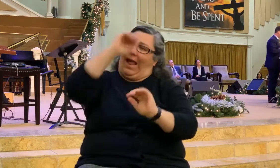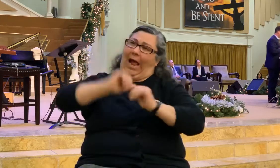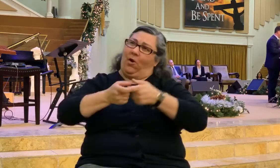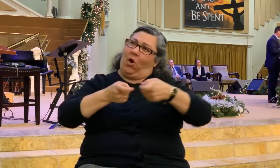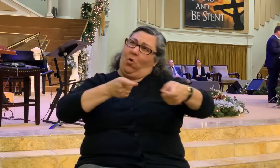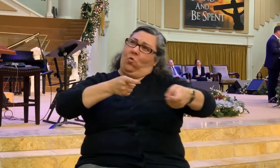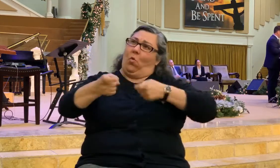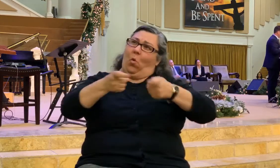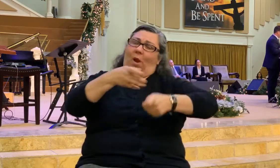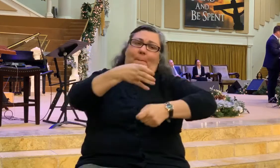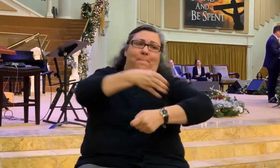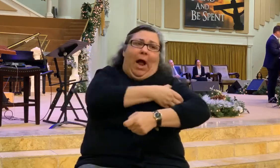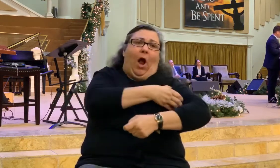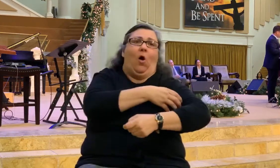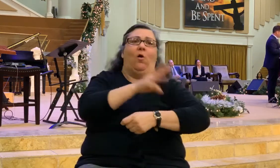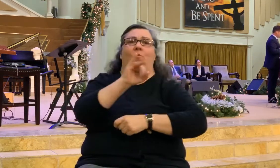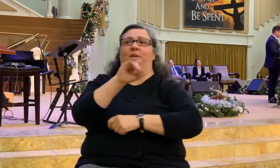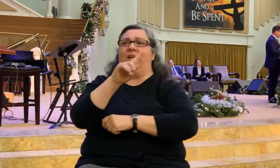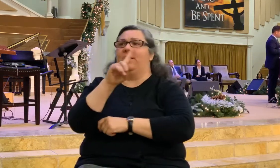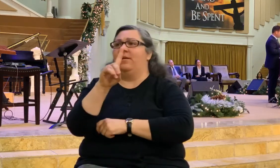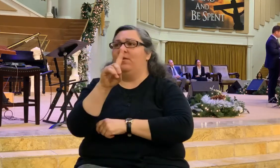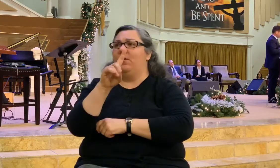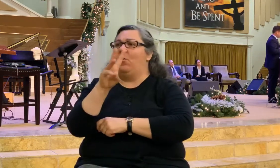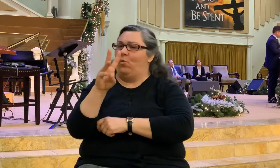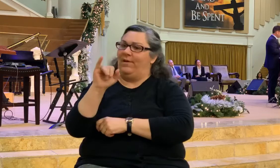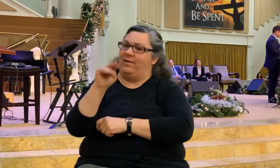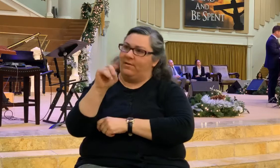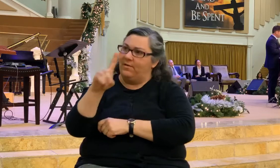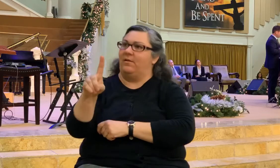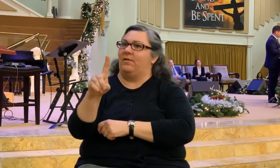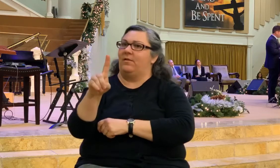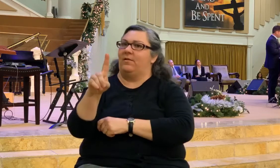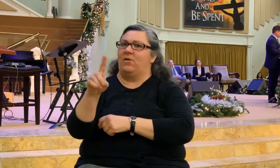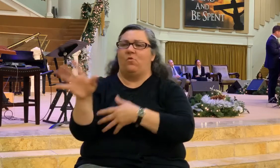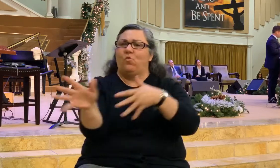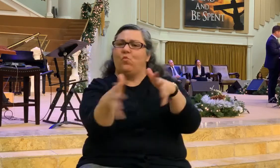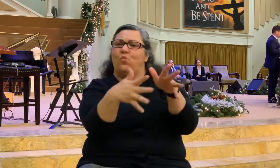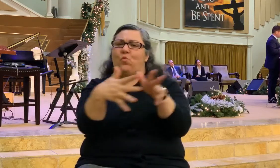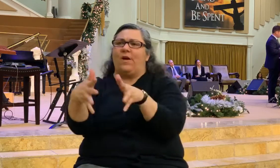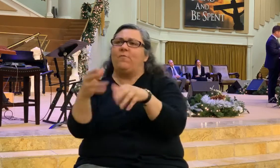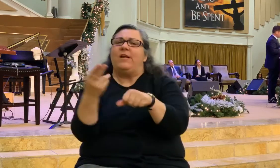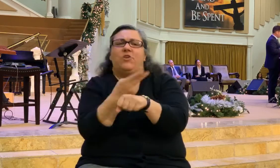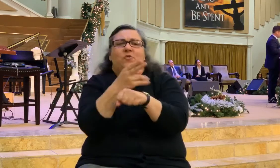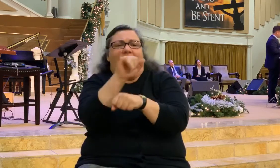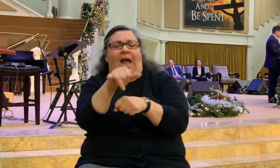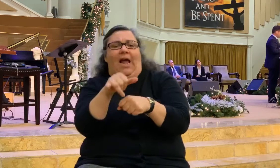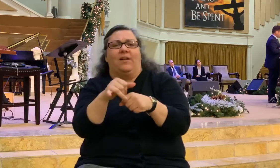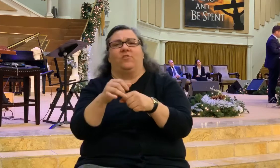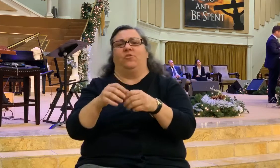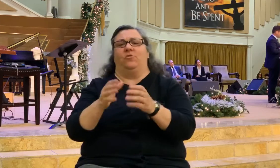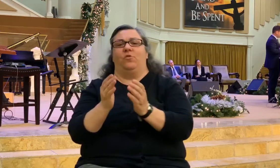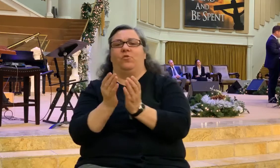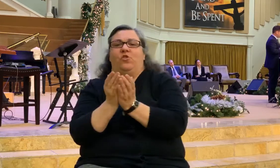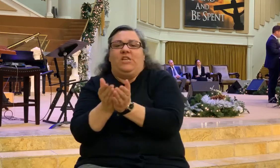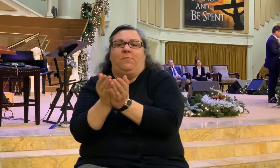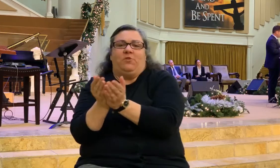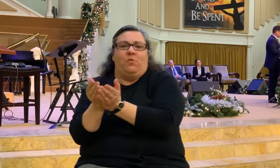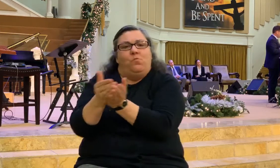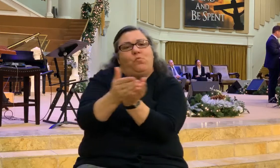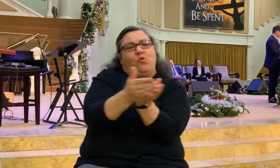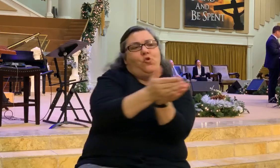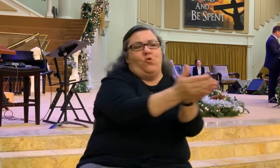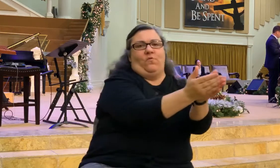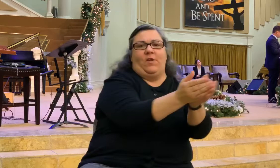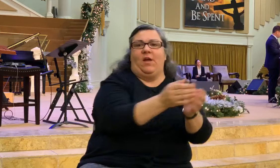wind. We use wind to steer ships, to separate the wheat, the chaff, to collect and distribute water,